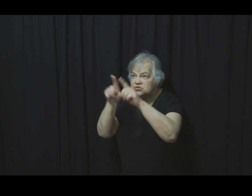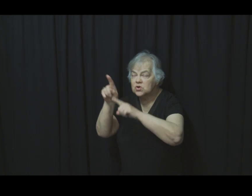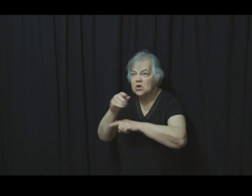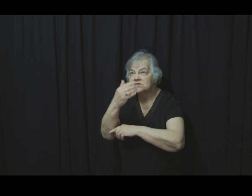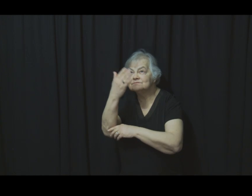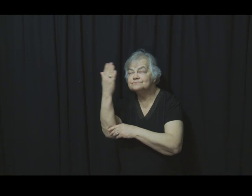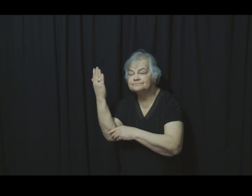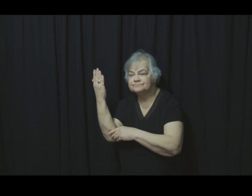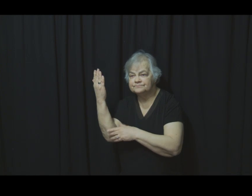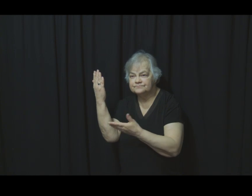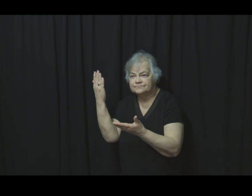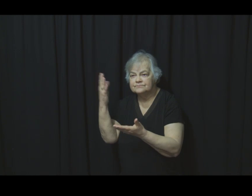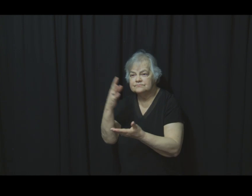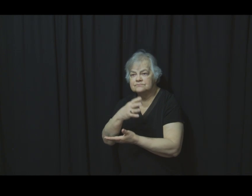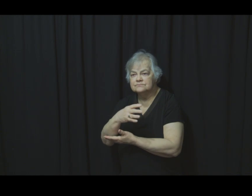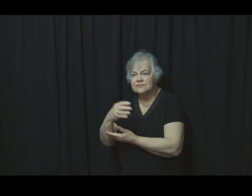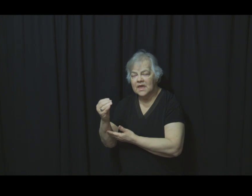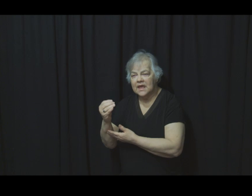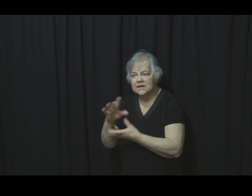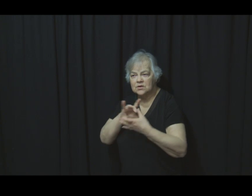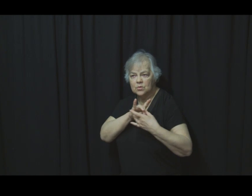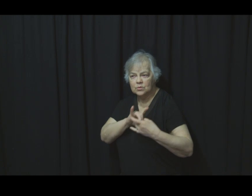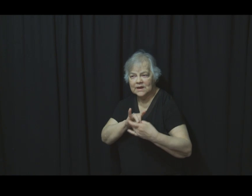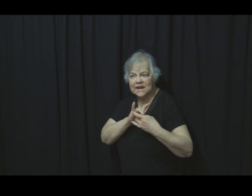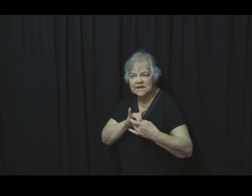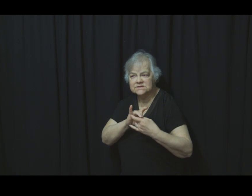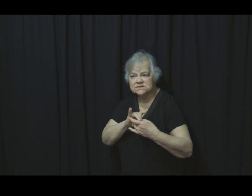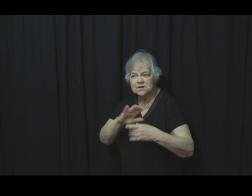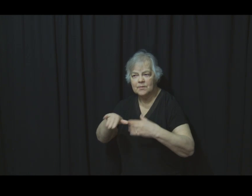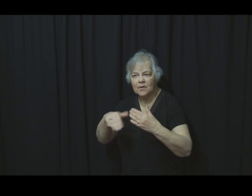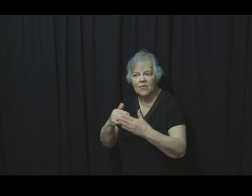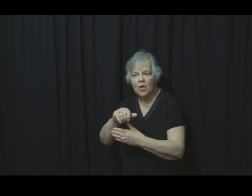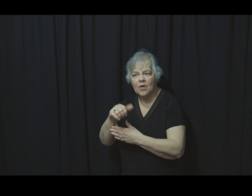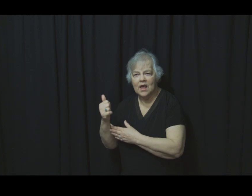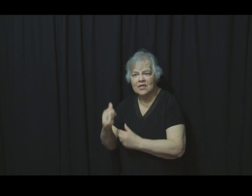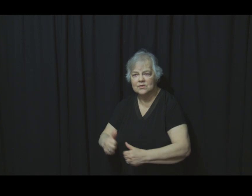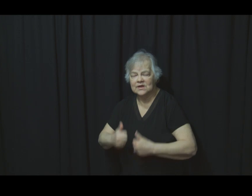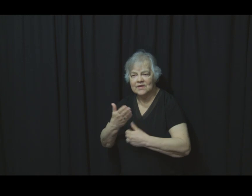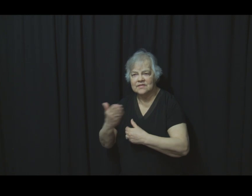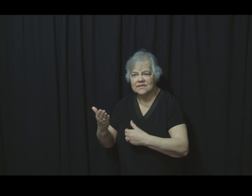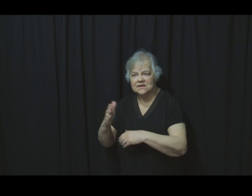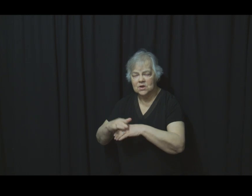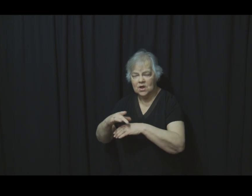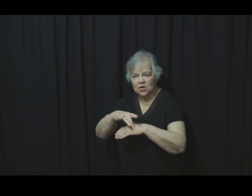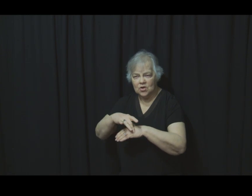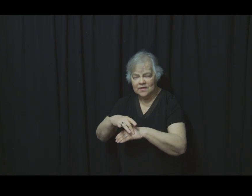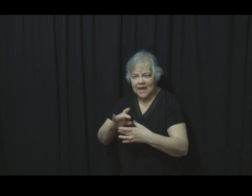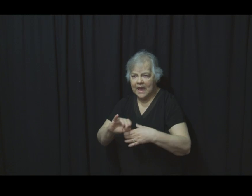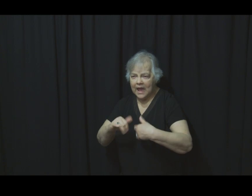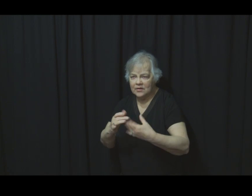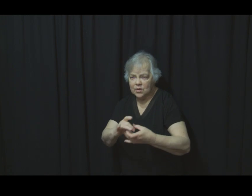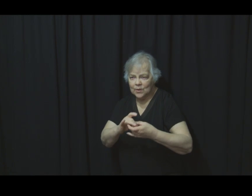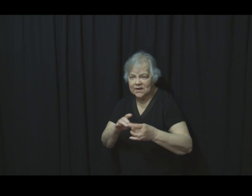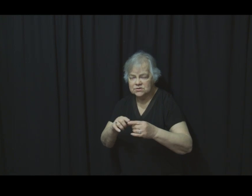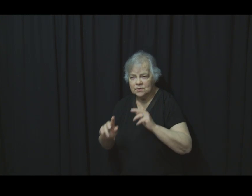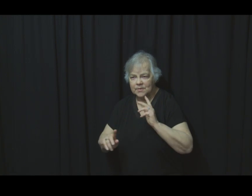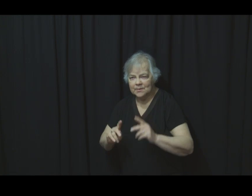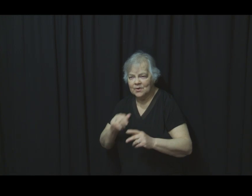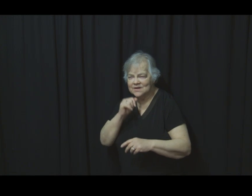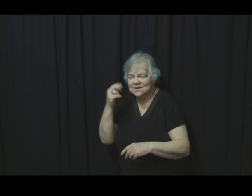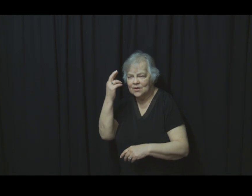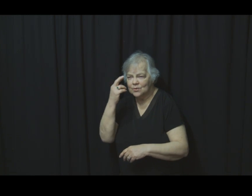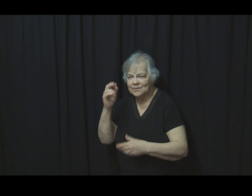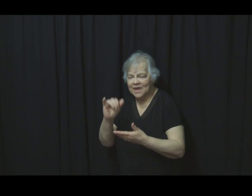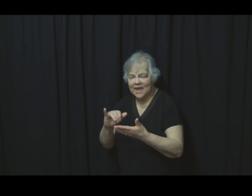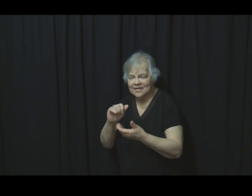sky, and the relationship of all the other living things on earth to humans. It's just not reasonable to me that everything changed